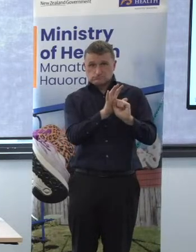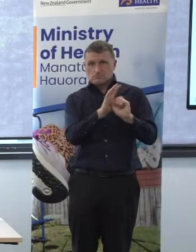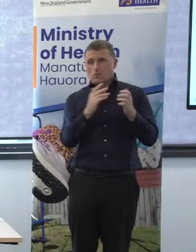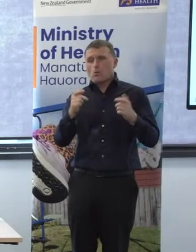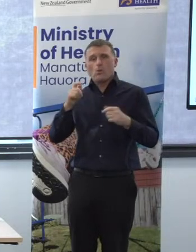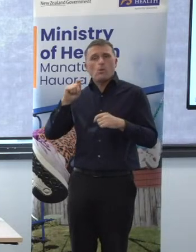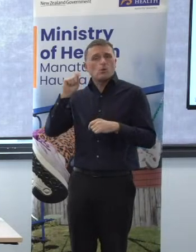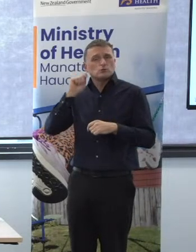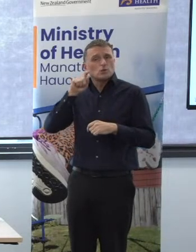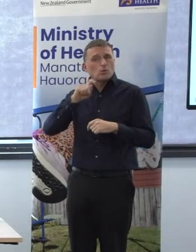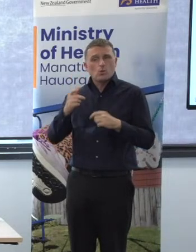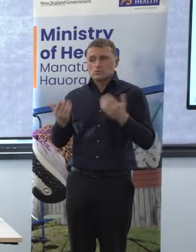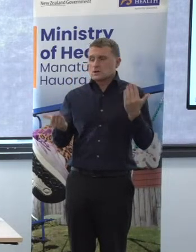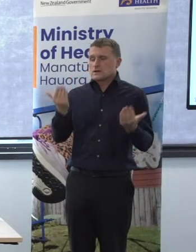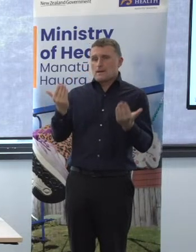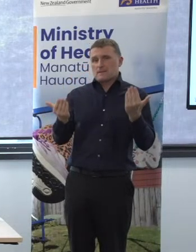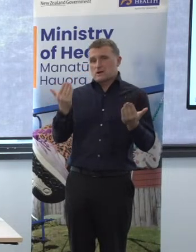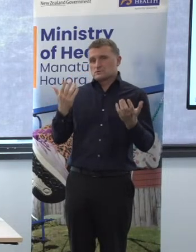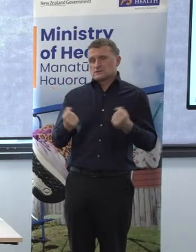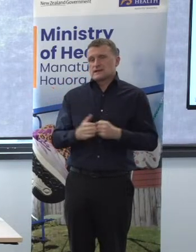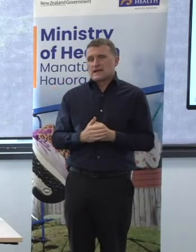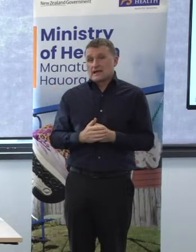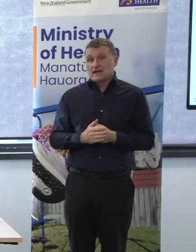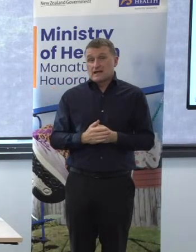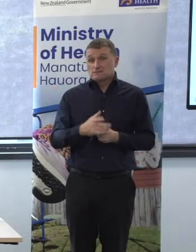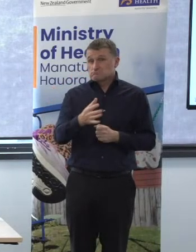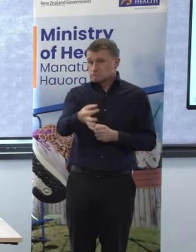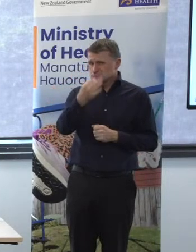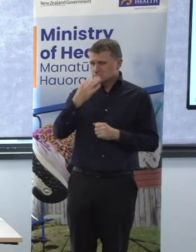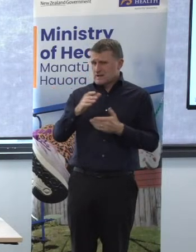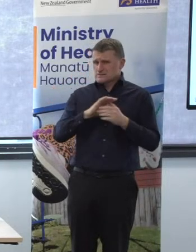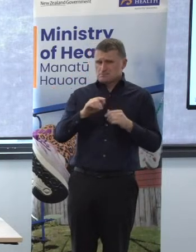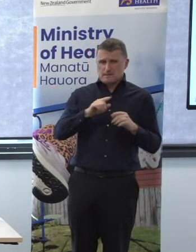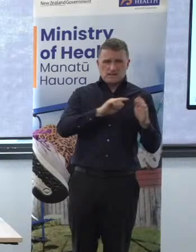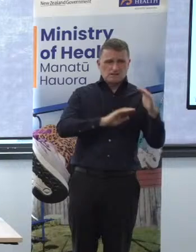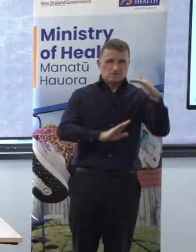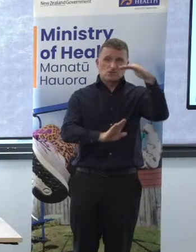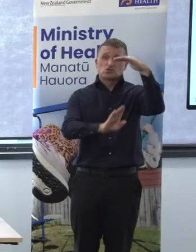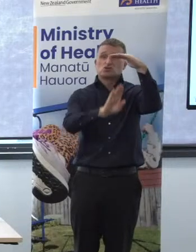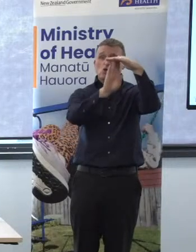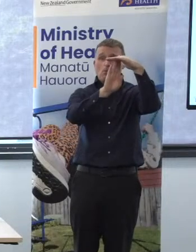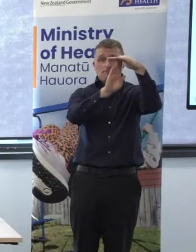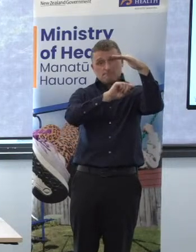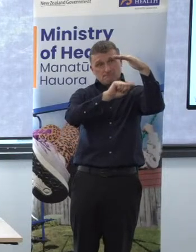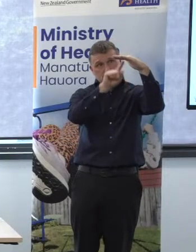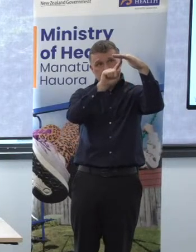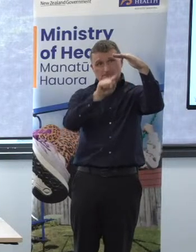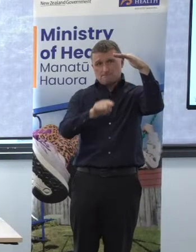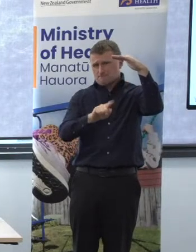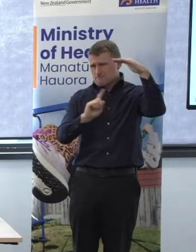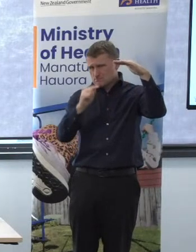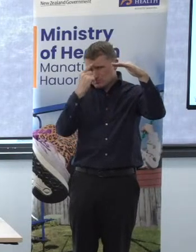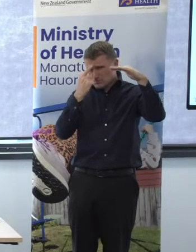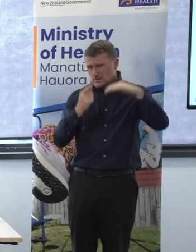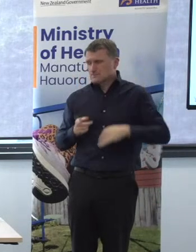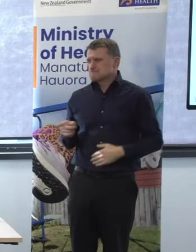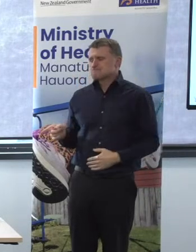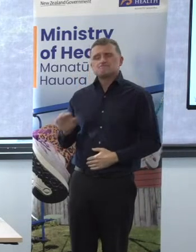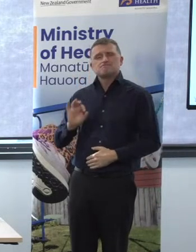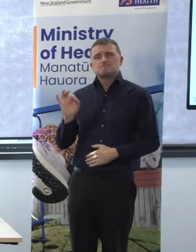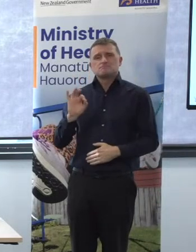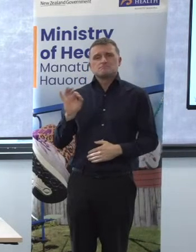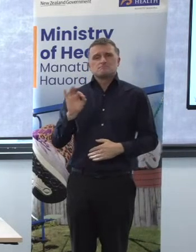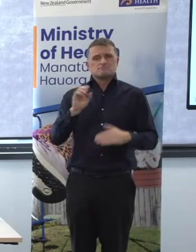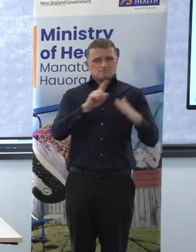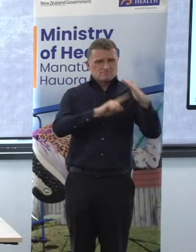of that, does that mean that we still are in the peak of the pandemic with what wastewater results are reflected? I don't think we're in the peak, because that